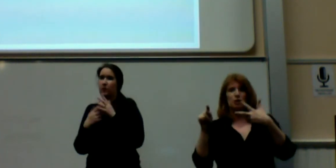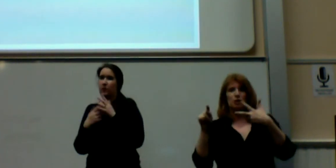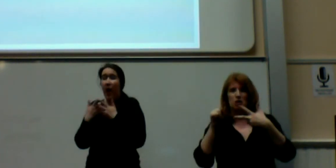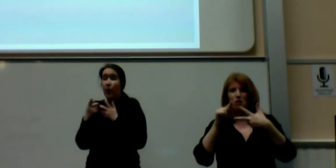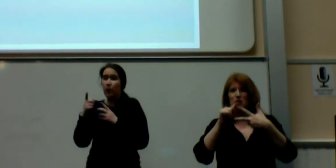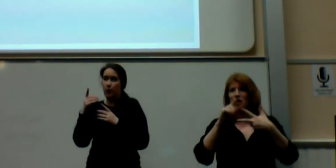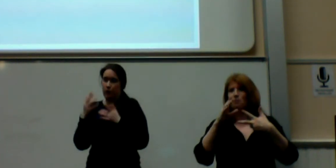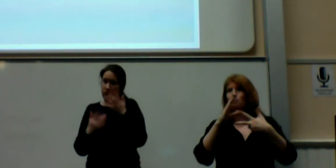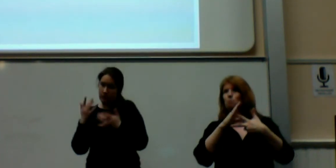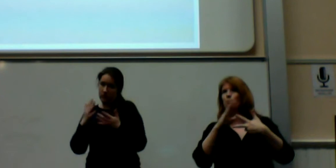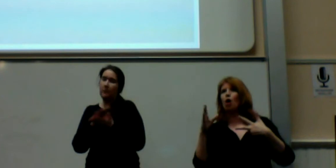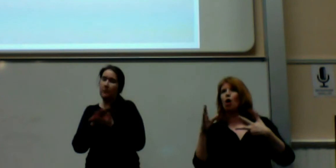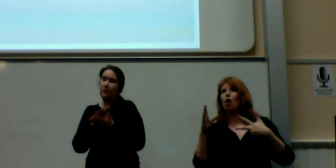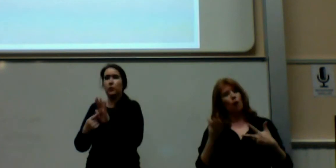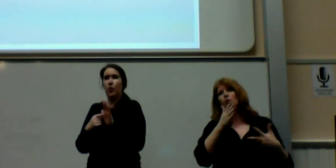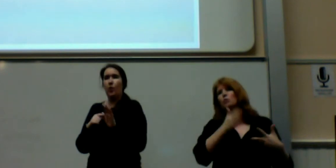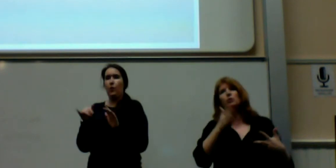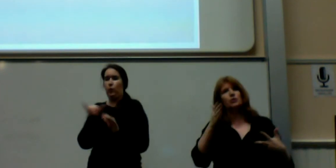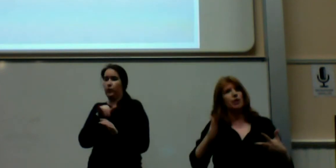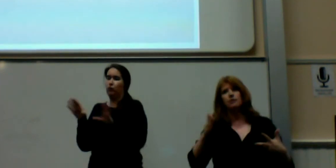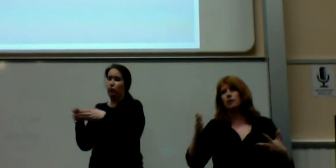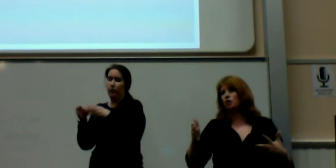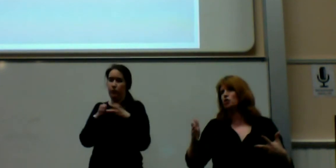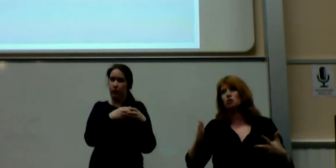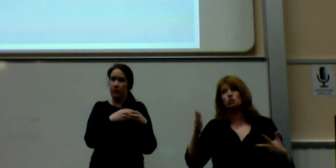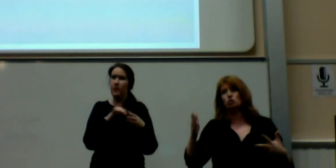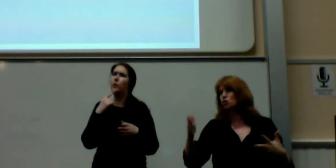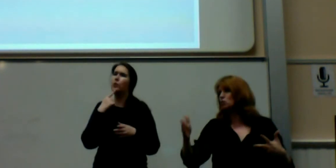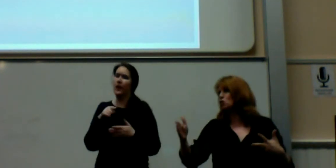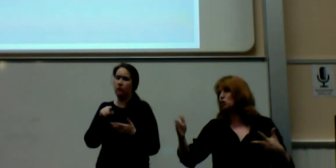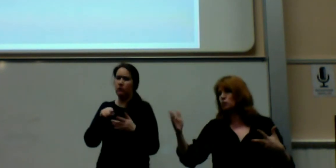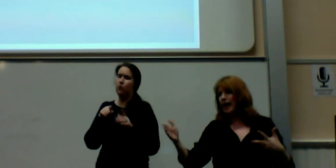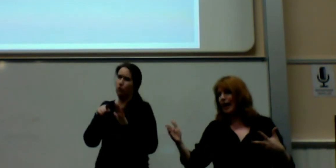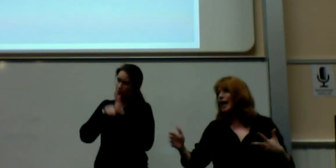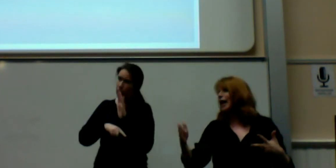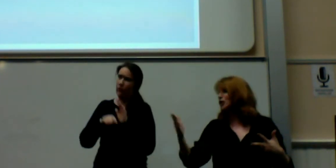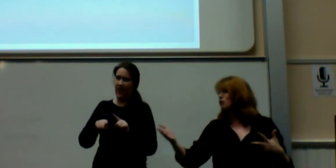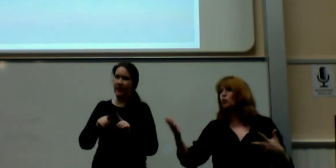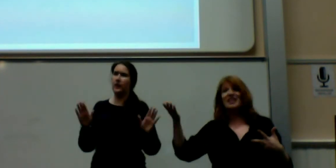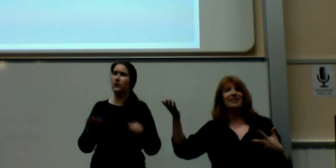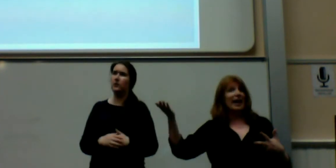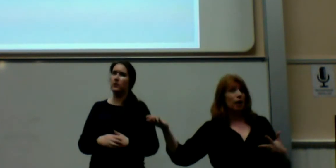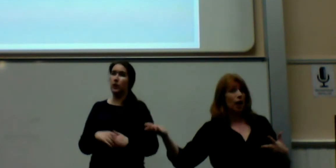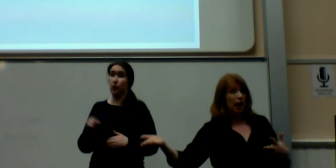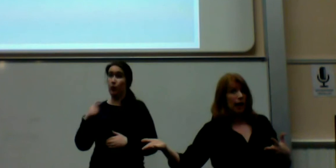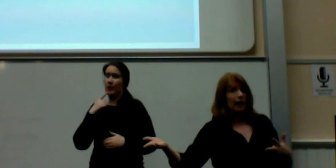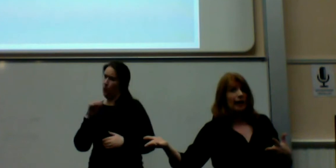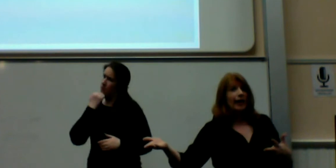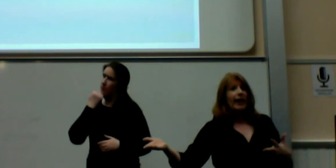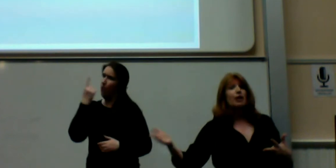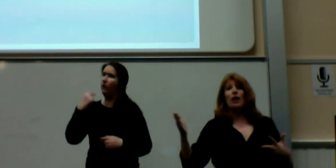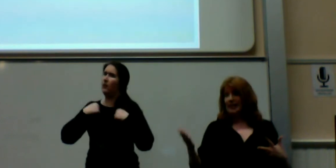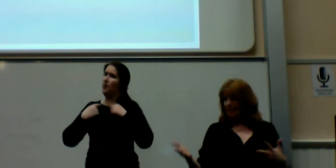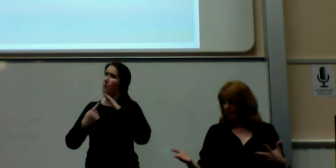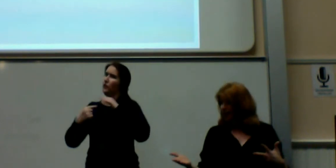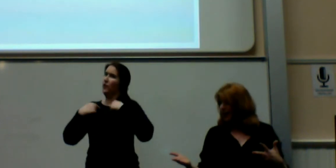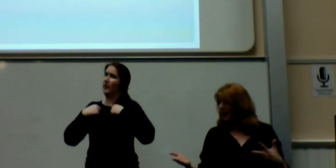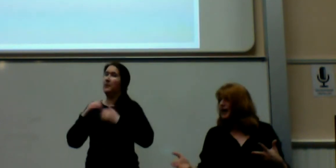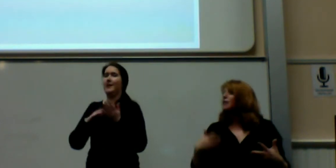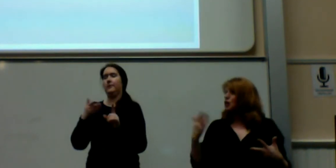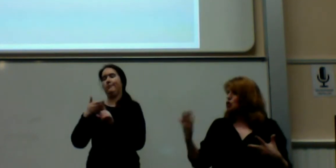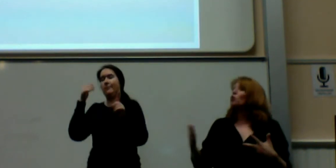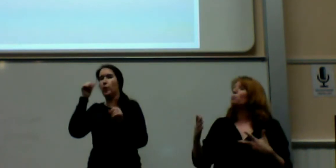other argumentations that are, well, the rule says such and such, and so you should do that, and you've rated that high and ranked